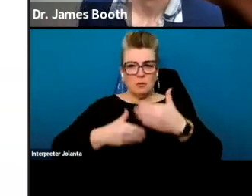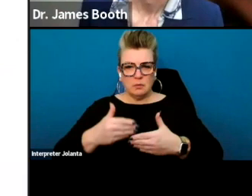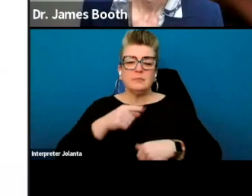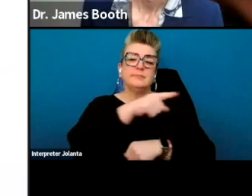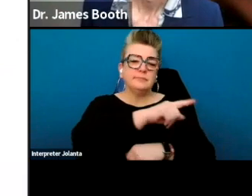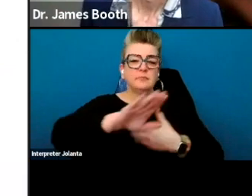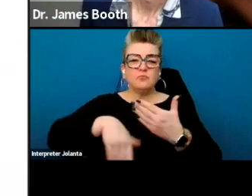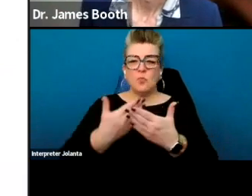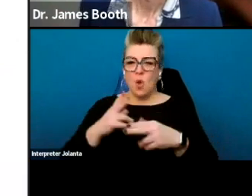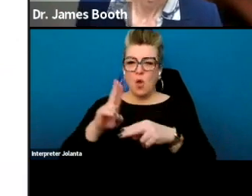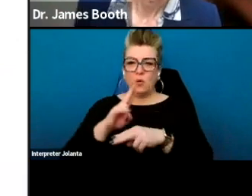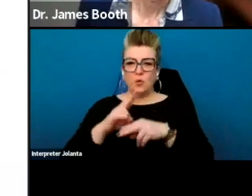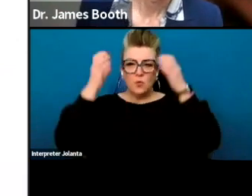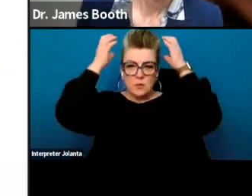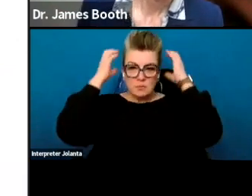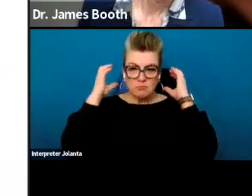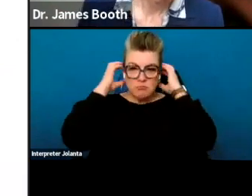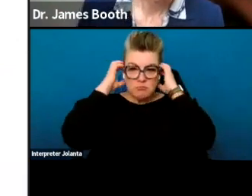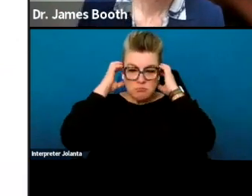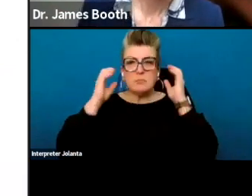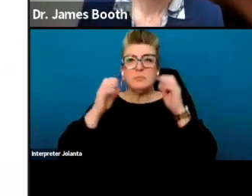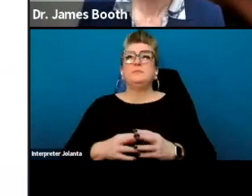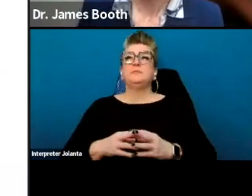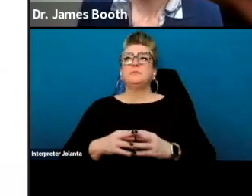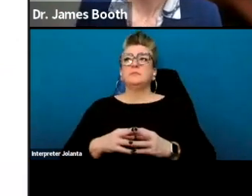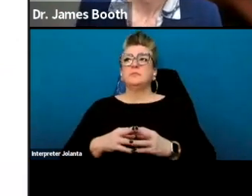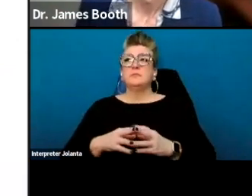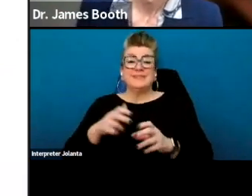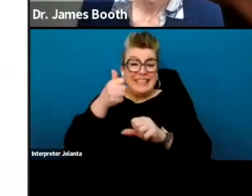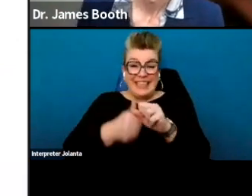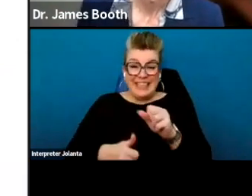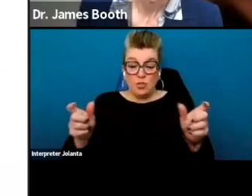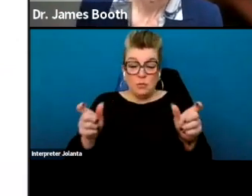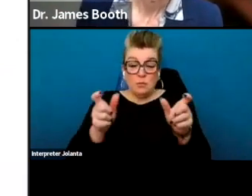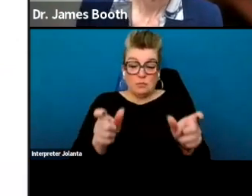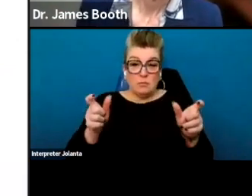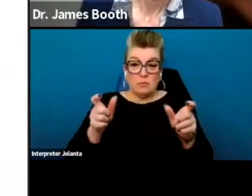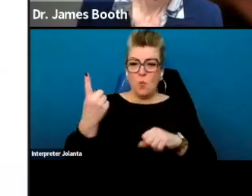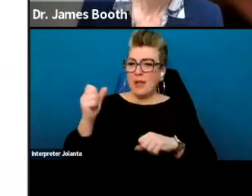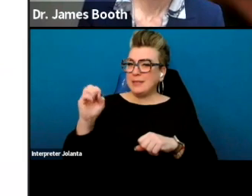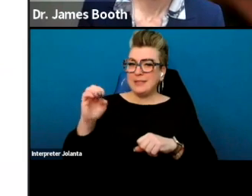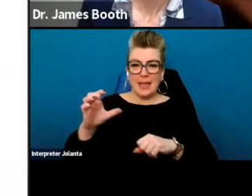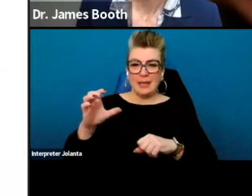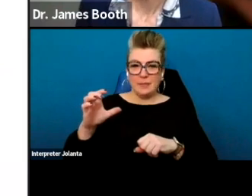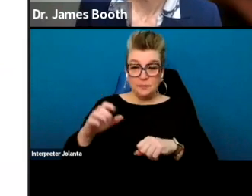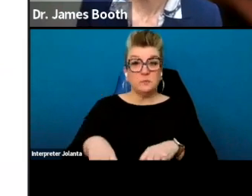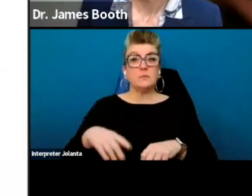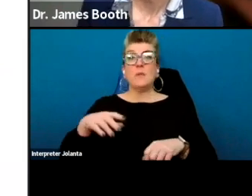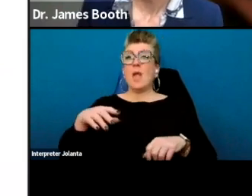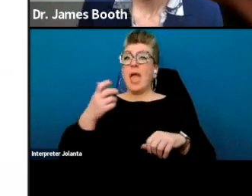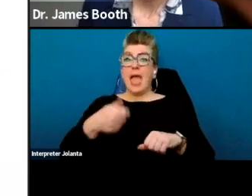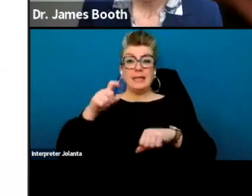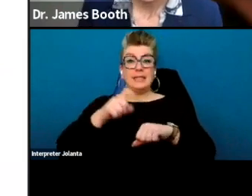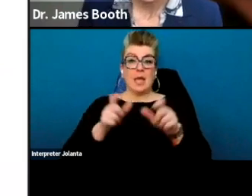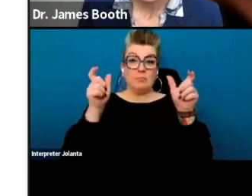headphones. They were presented for about 1 second each, during which a blue dot was